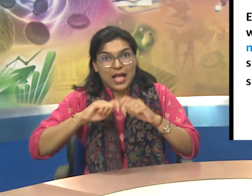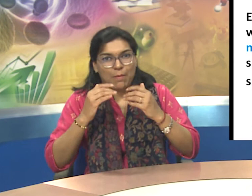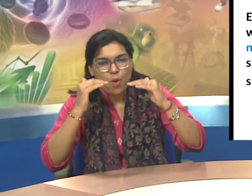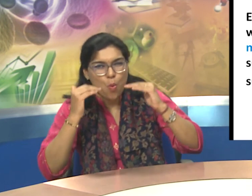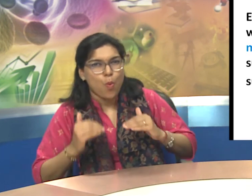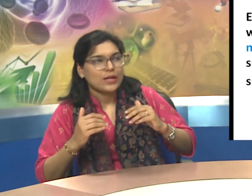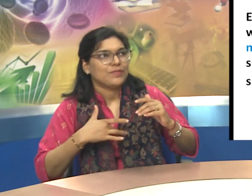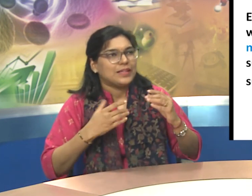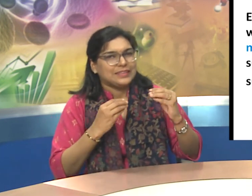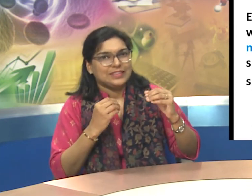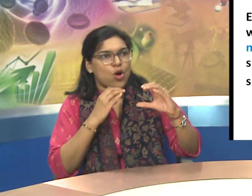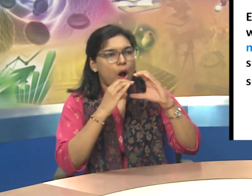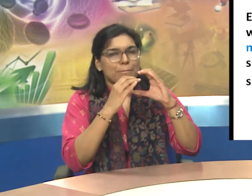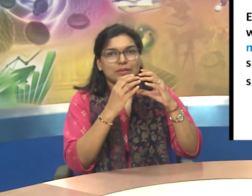confidence and